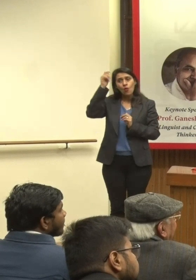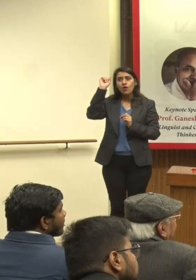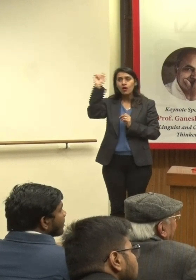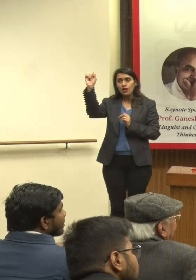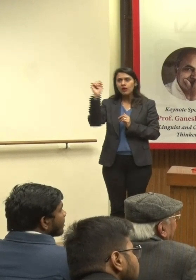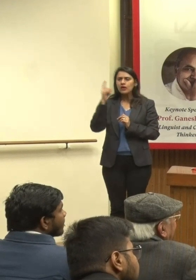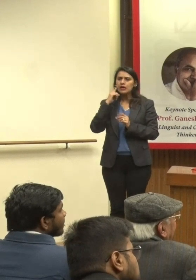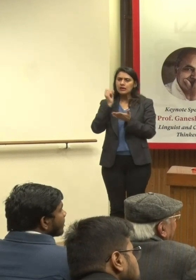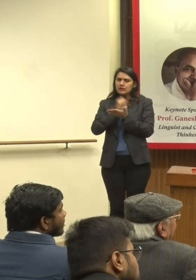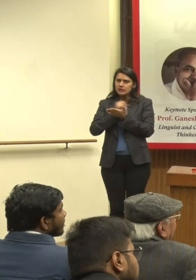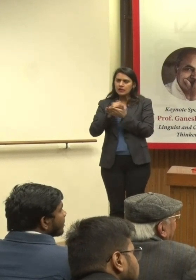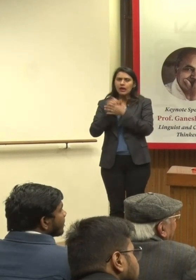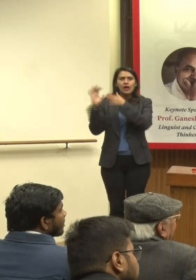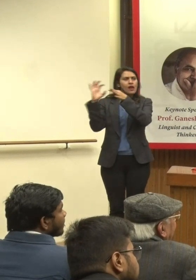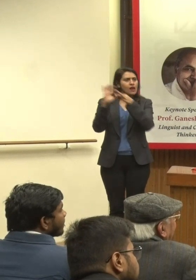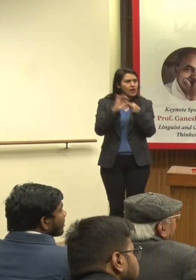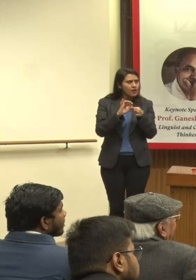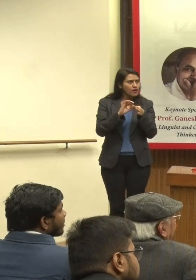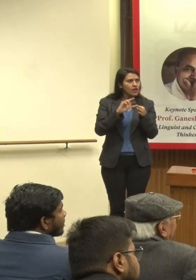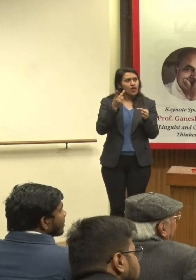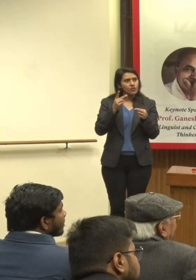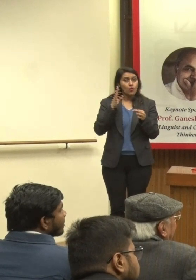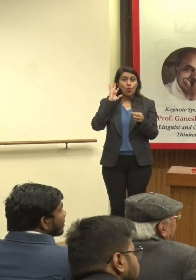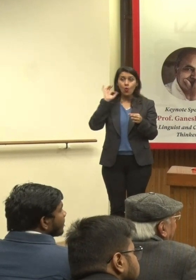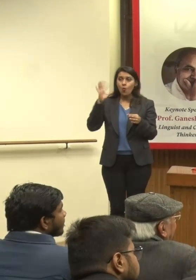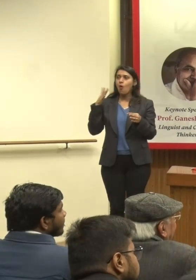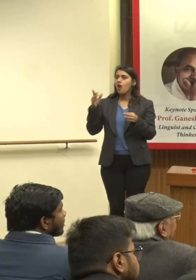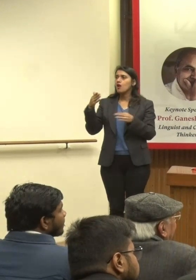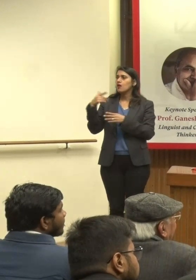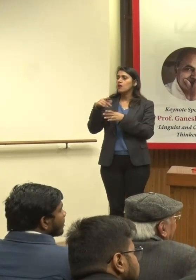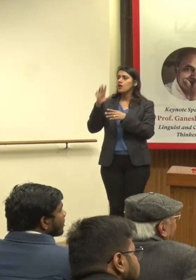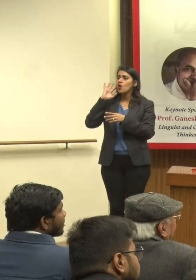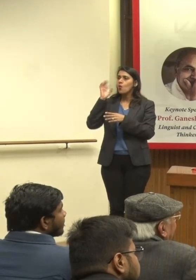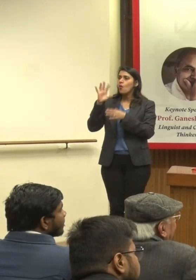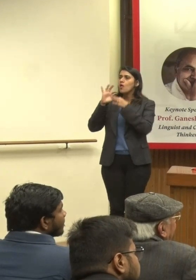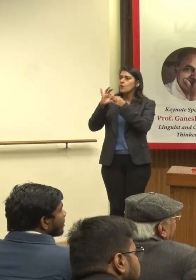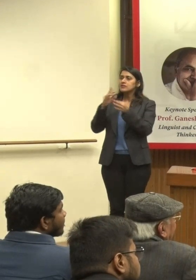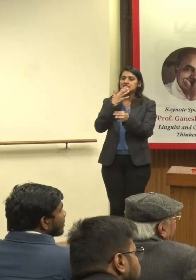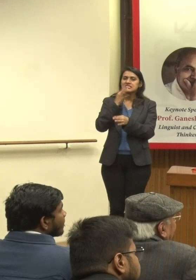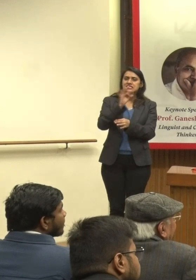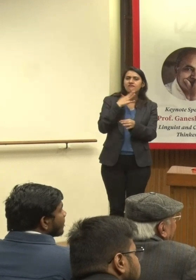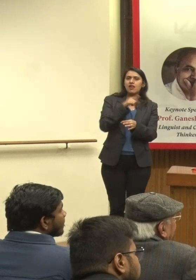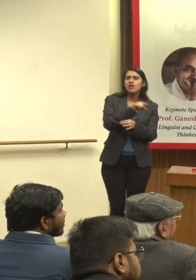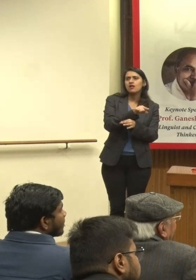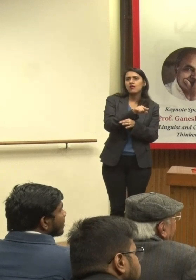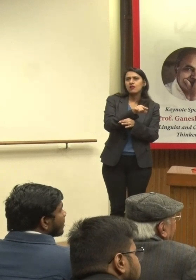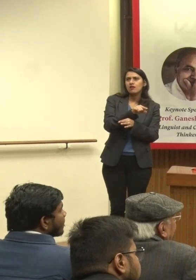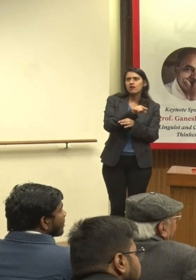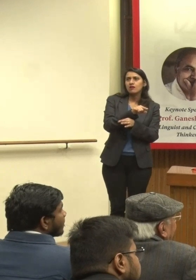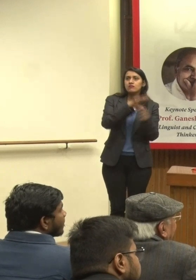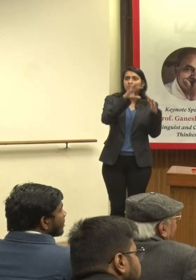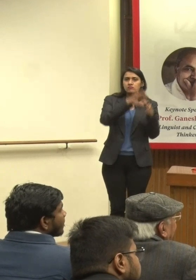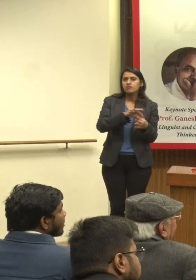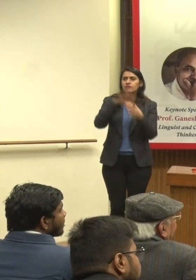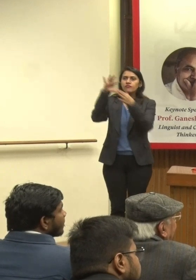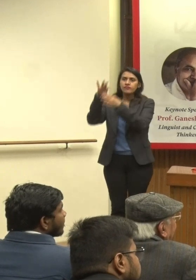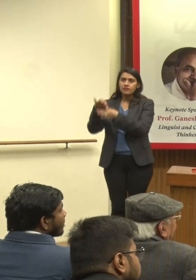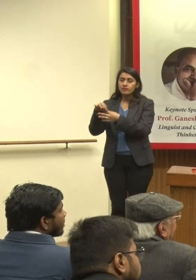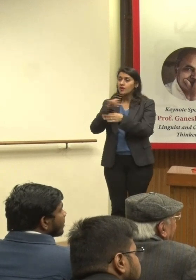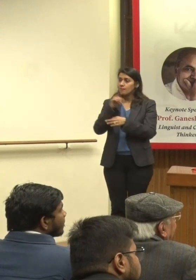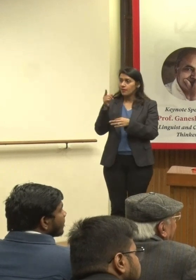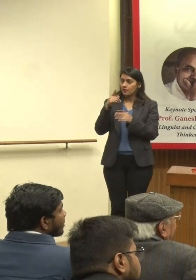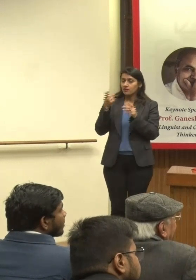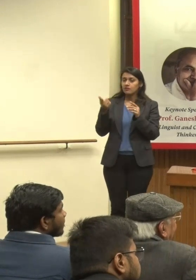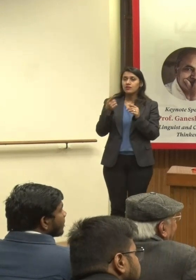to link that either with the gold standard or the silver standard. But Ambedkar,